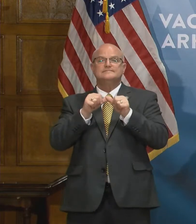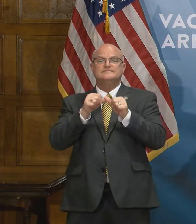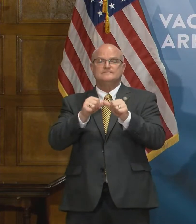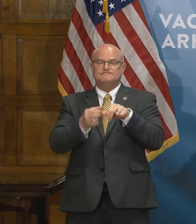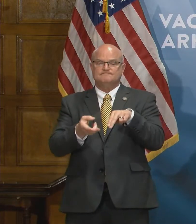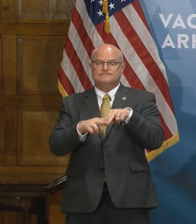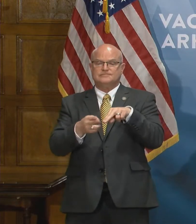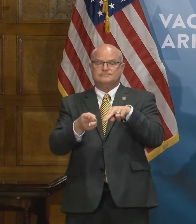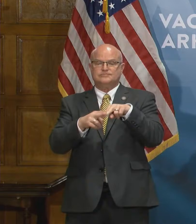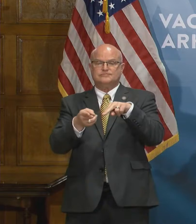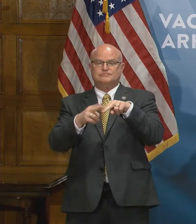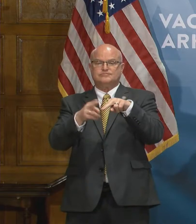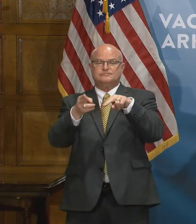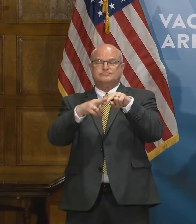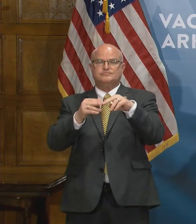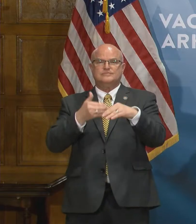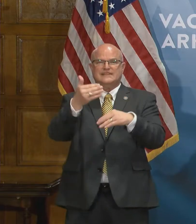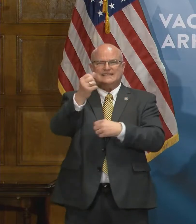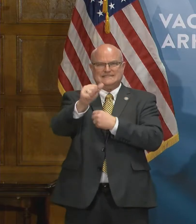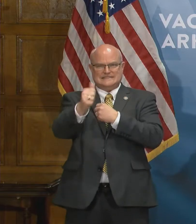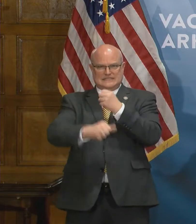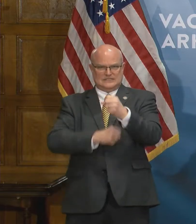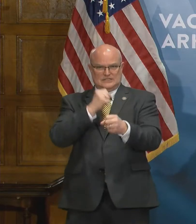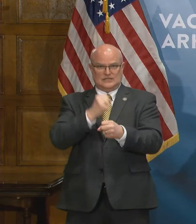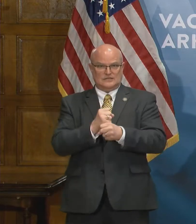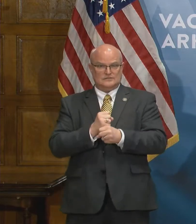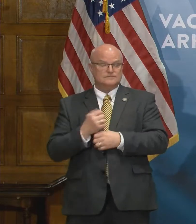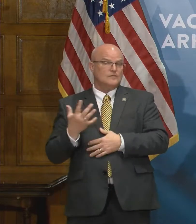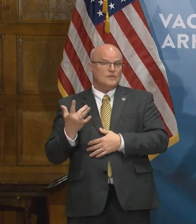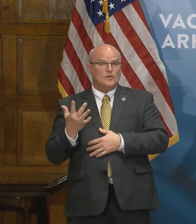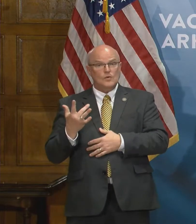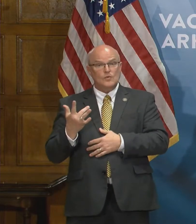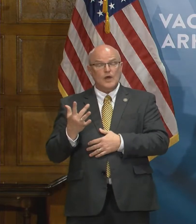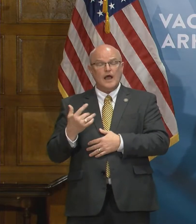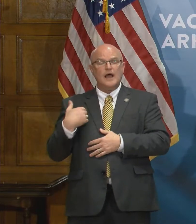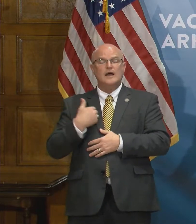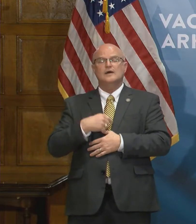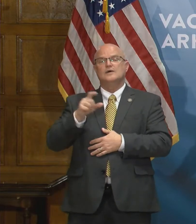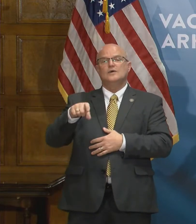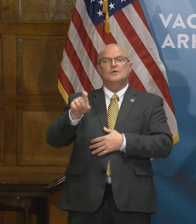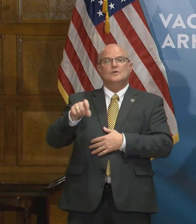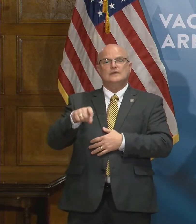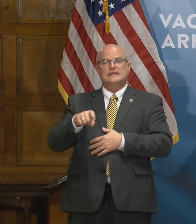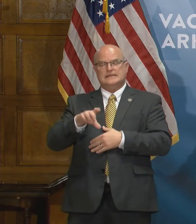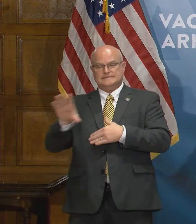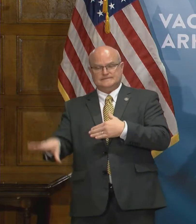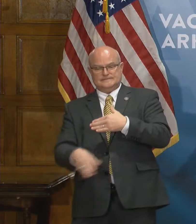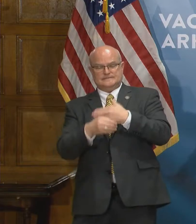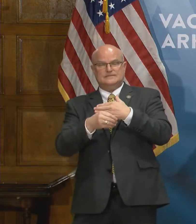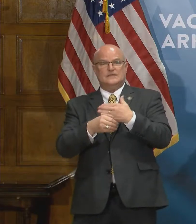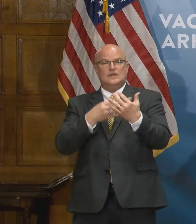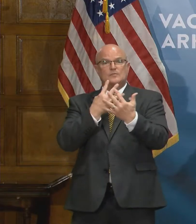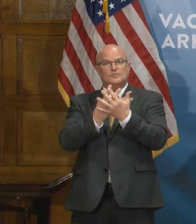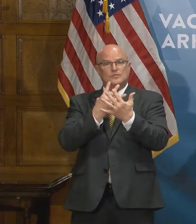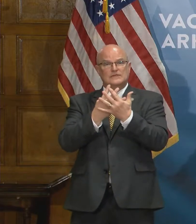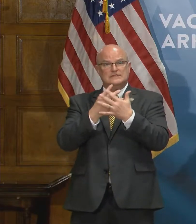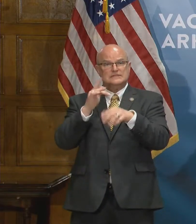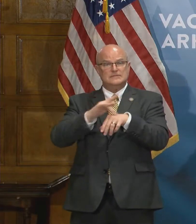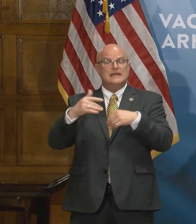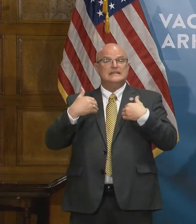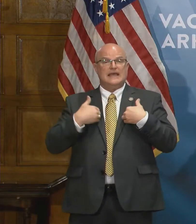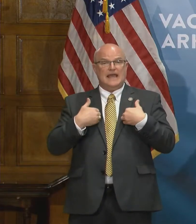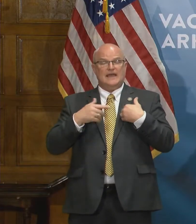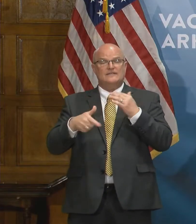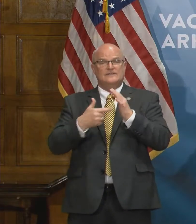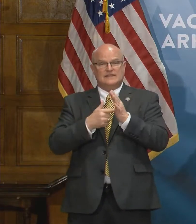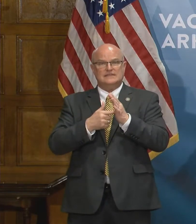to increase over the next 10 years. Because of this growth, we need to add additional prison space to house